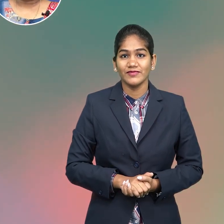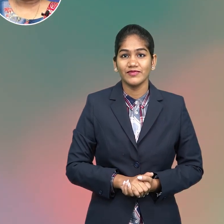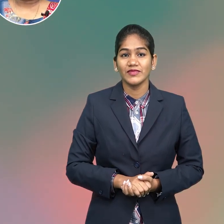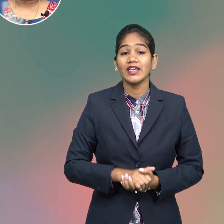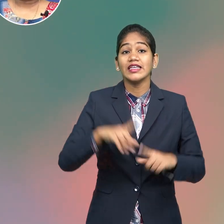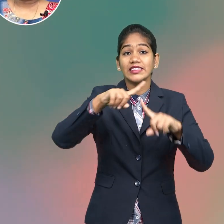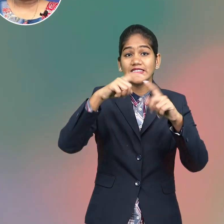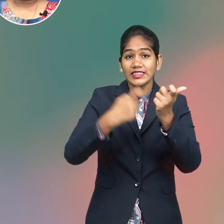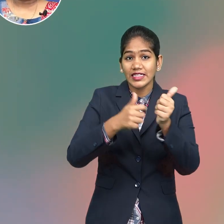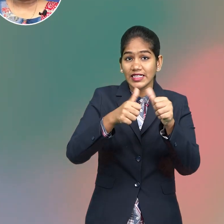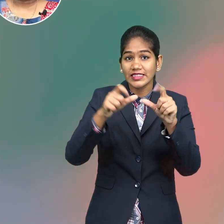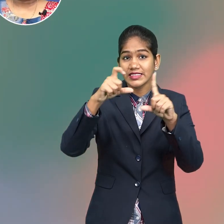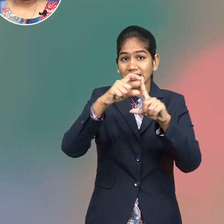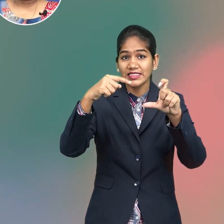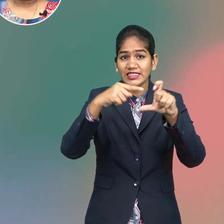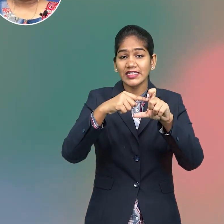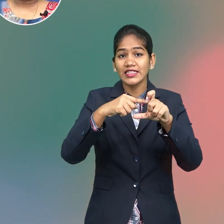Trade winds.